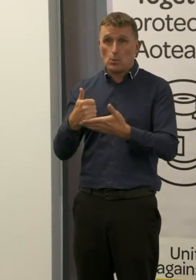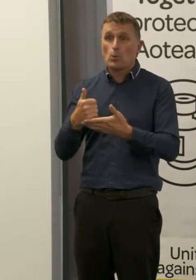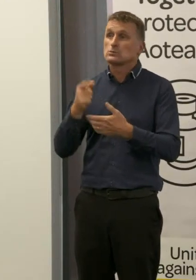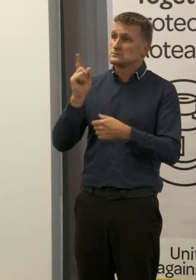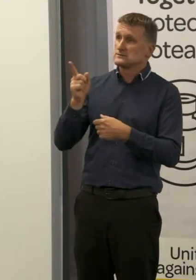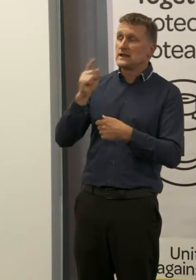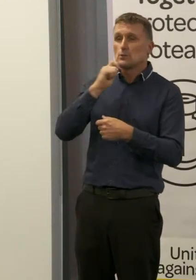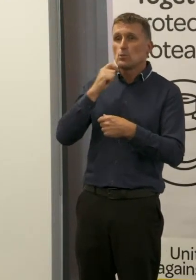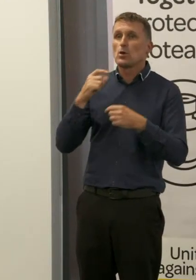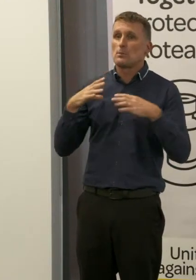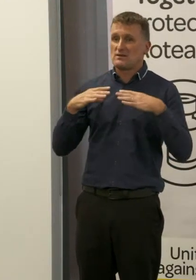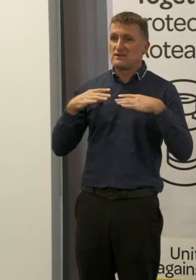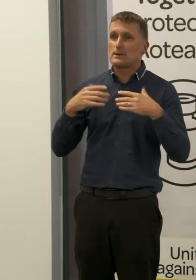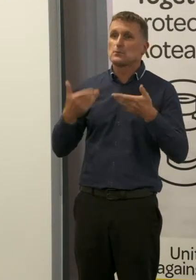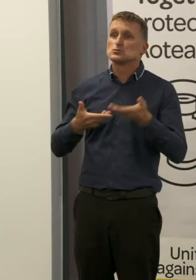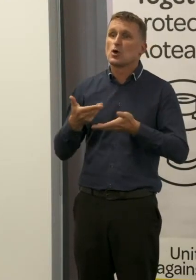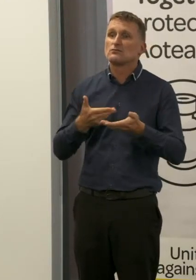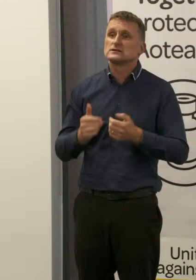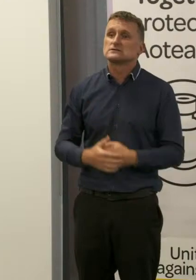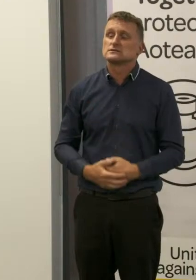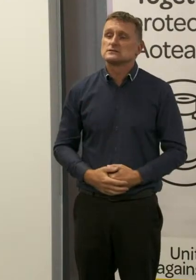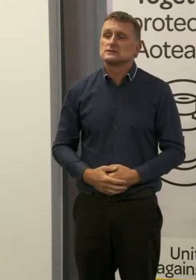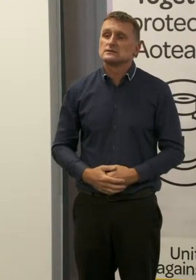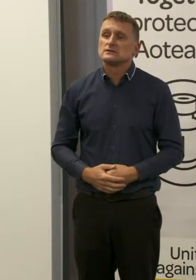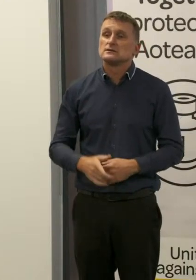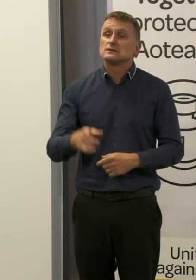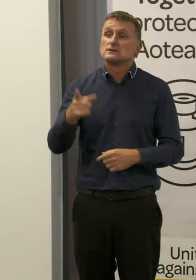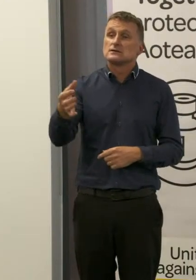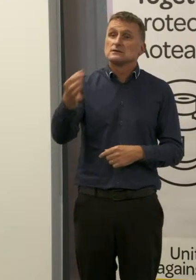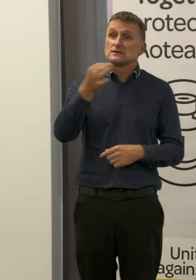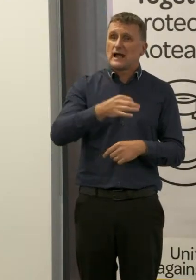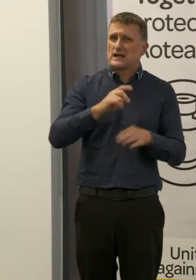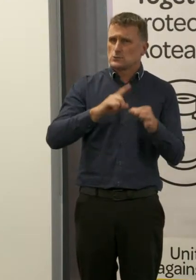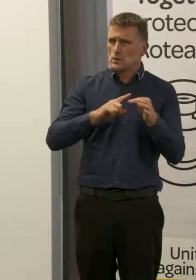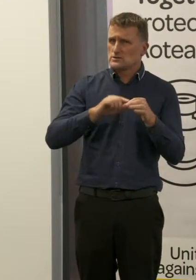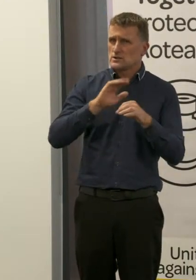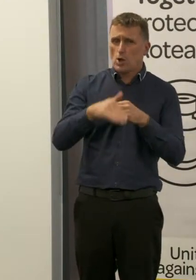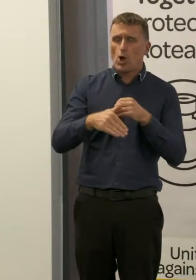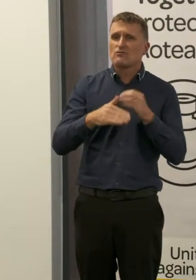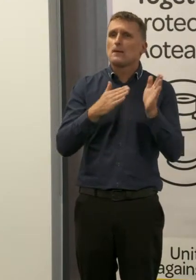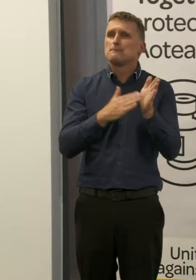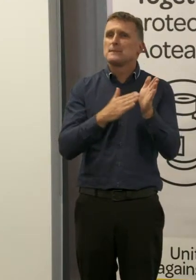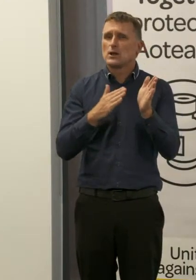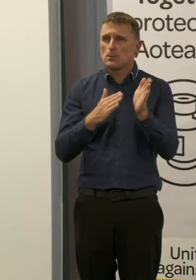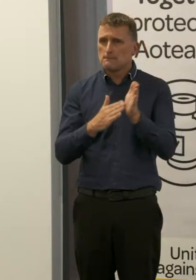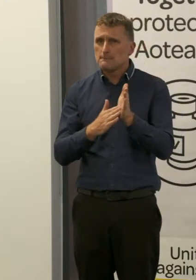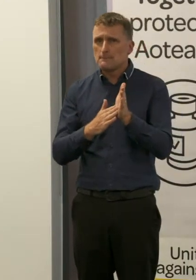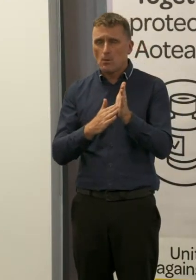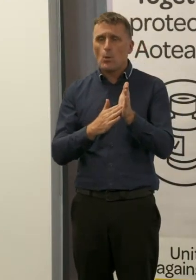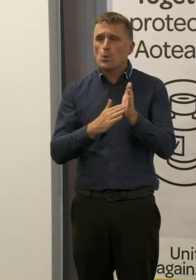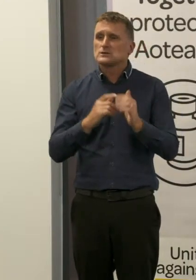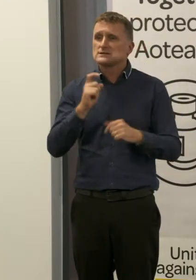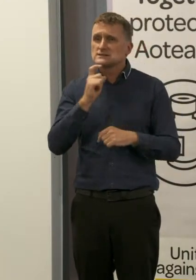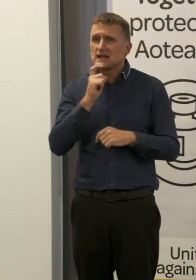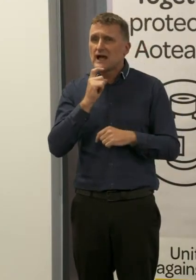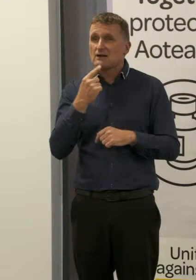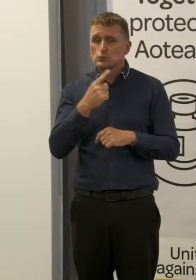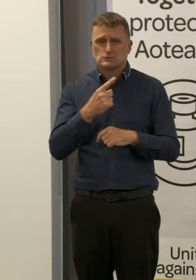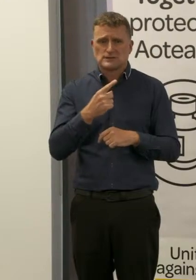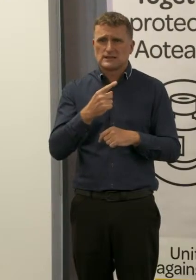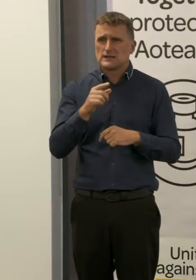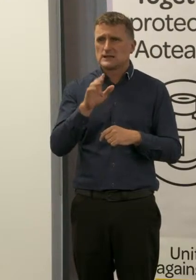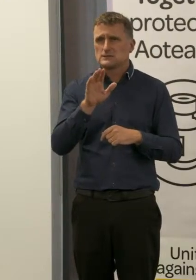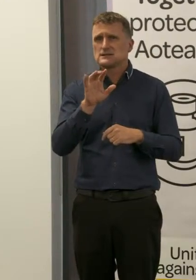available. Just one last one about the Middlemore hospital stuff. Were you alarmed that 10% of the people that presented at